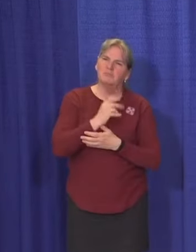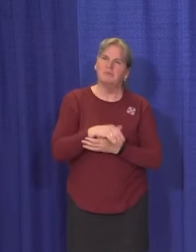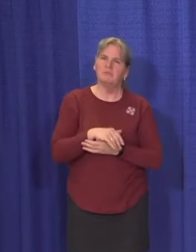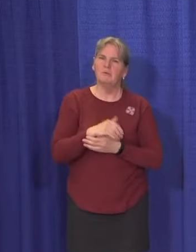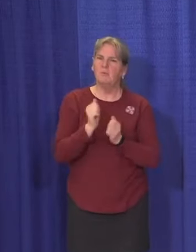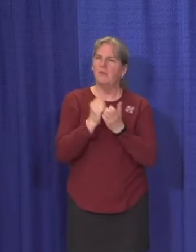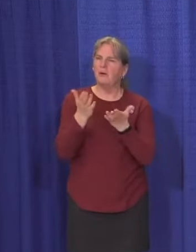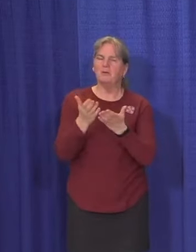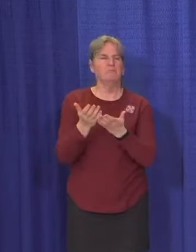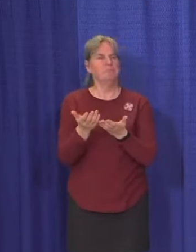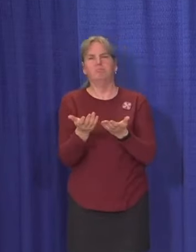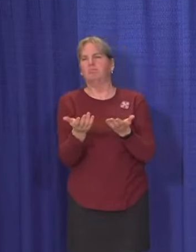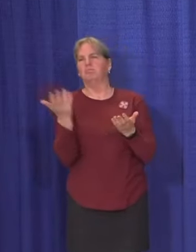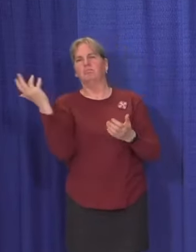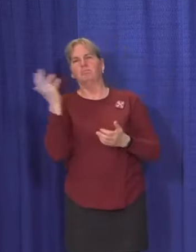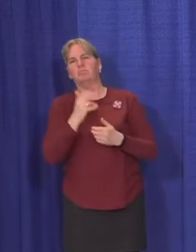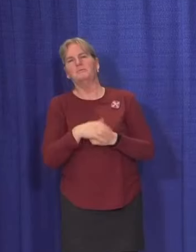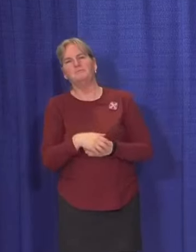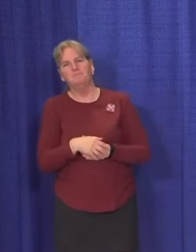today.